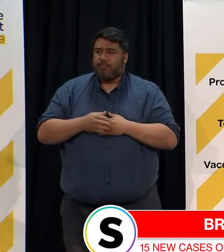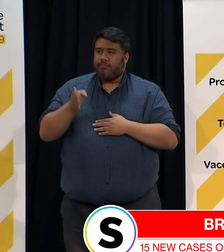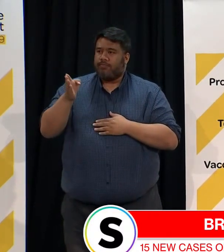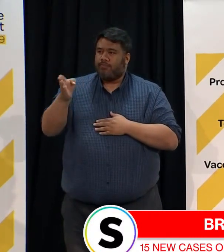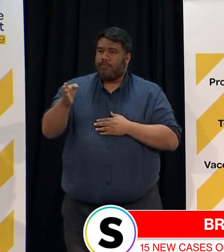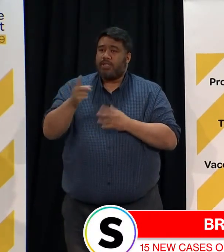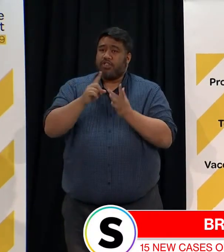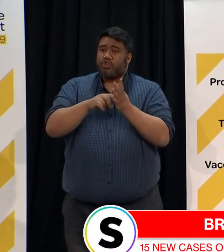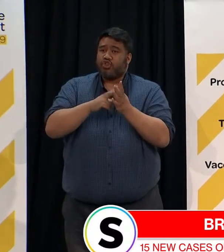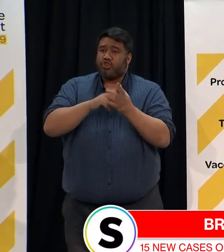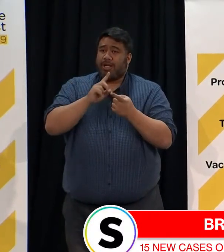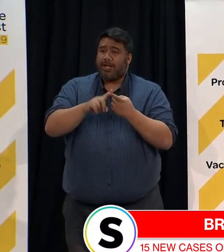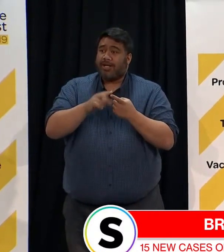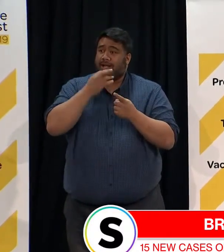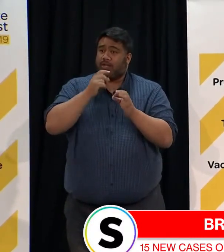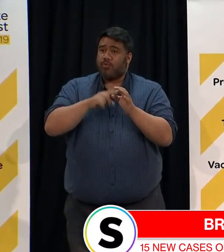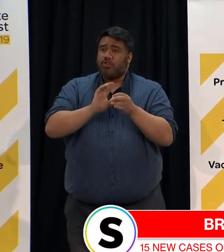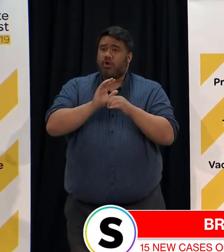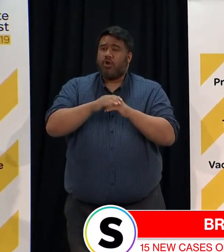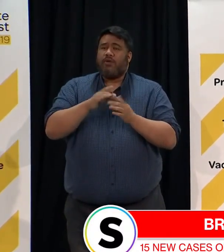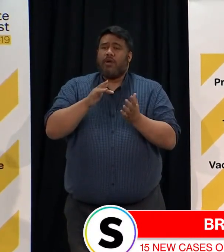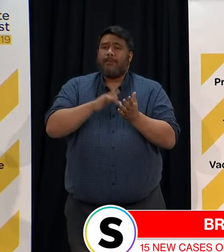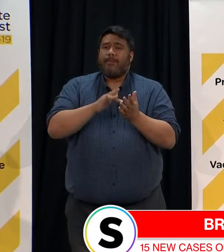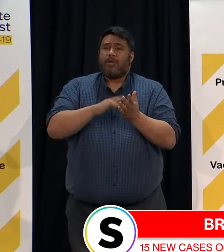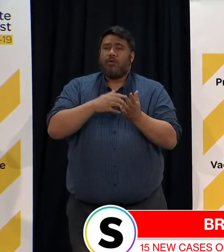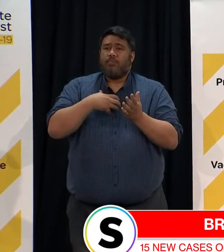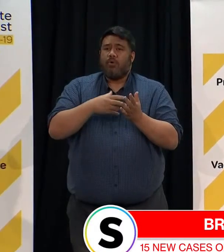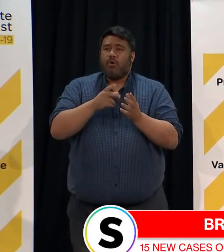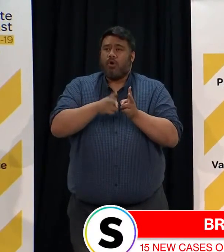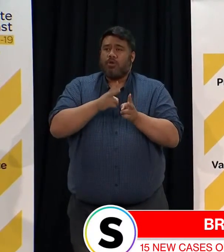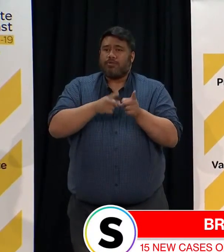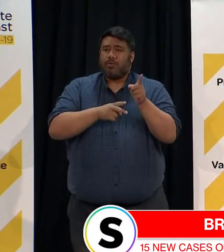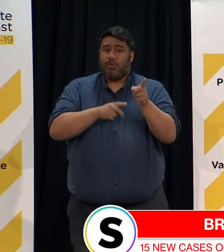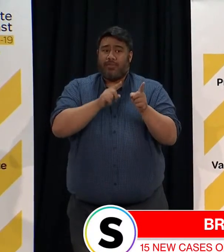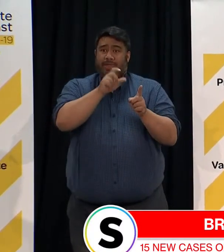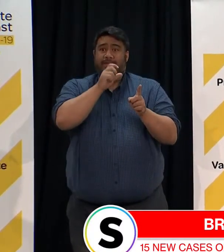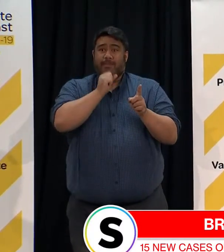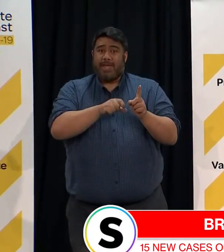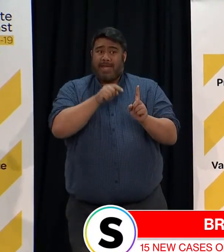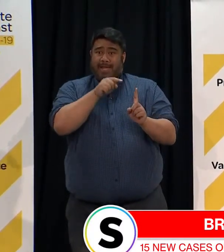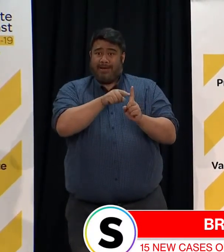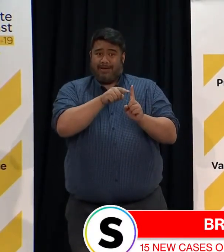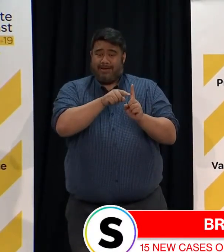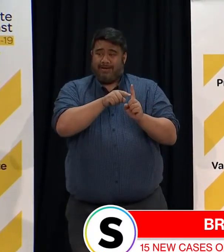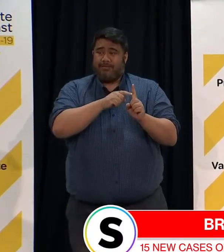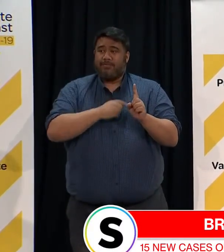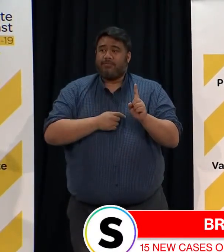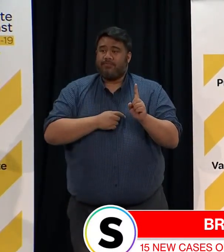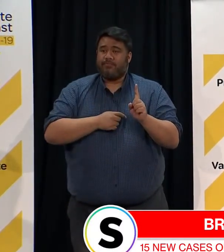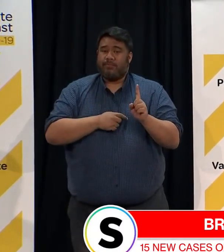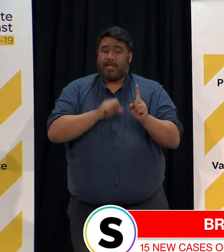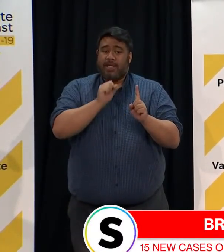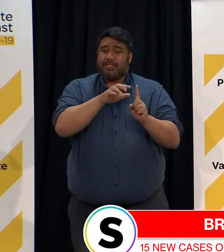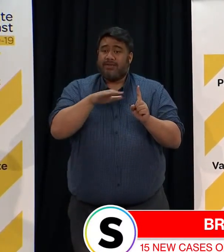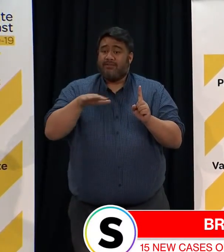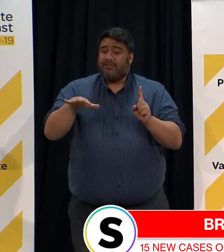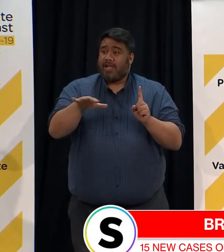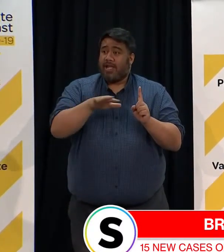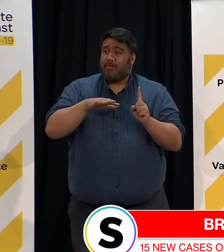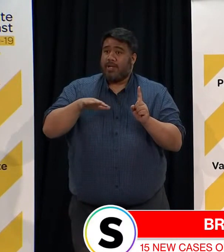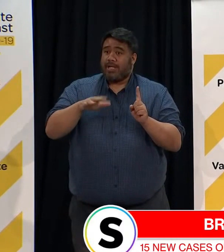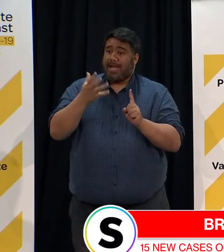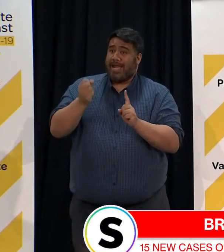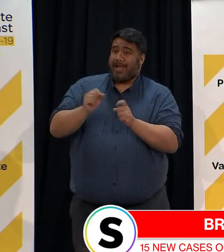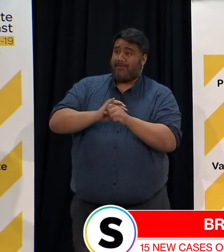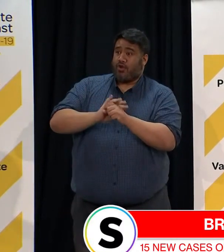coming back to the Middlemore case, how concerning is it that the man's family only returned positive cases after he turned